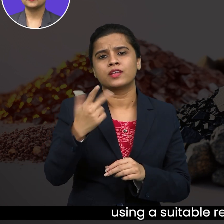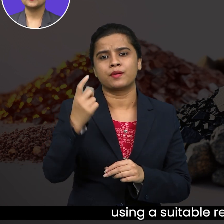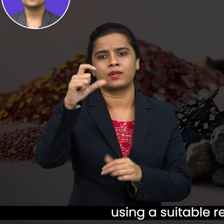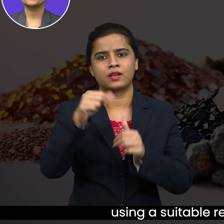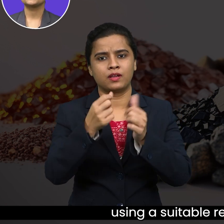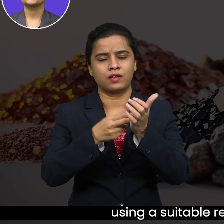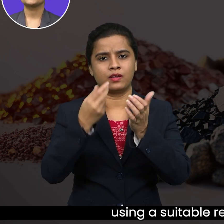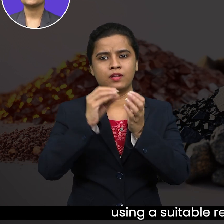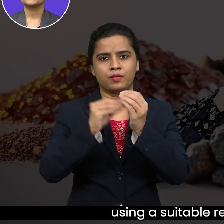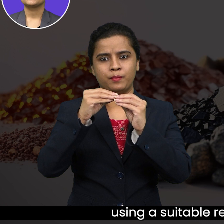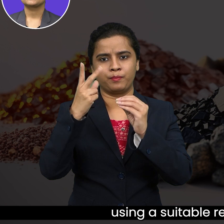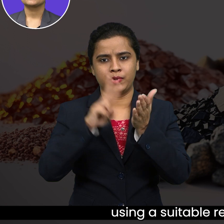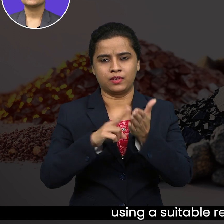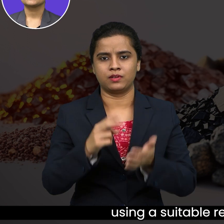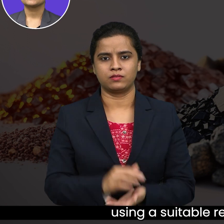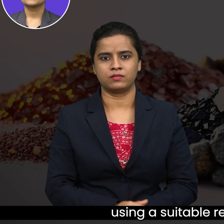carbon.